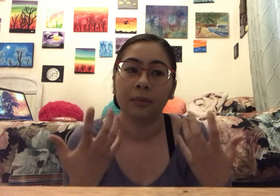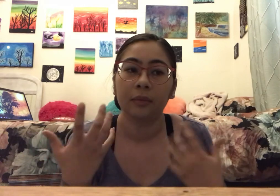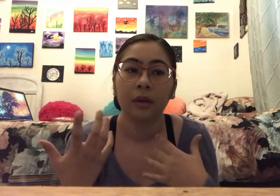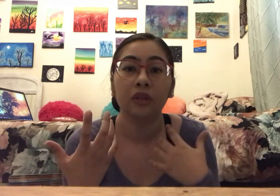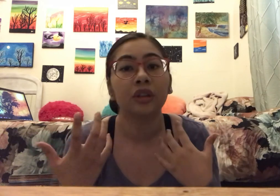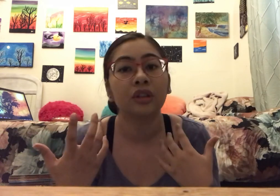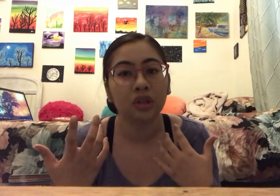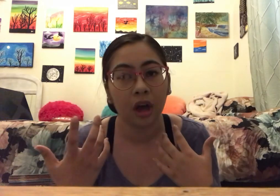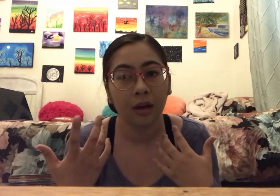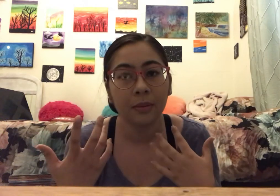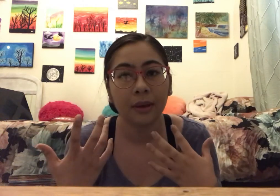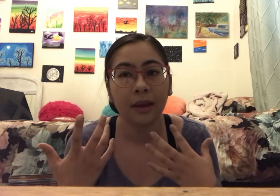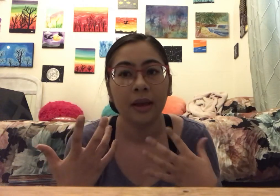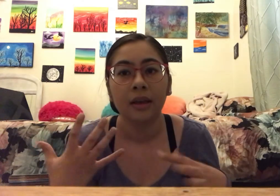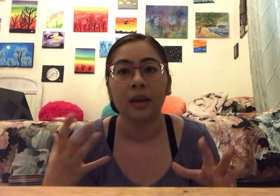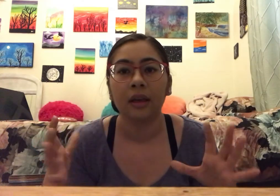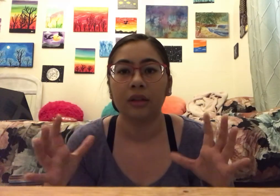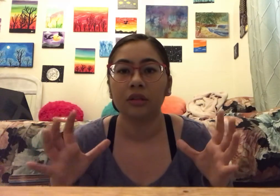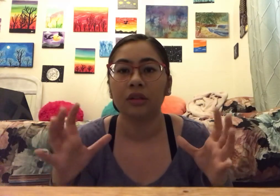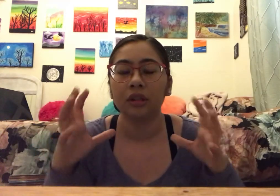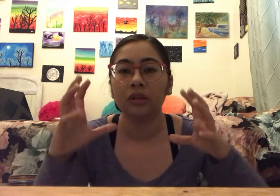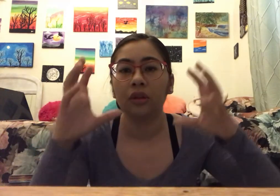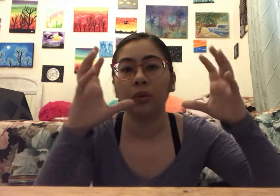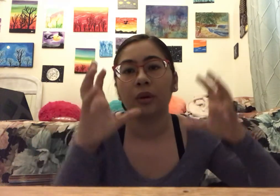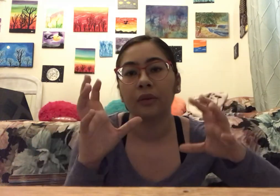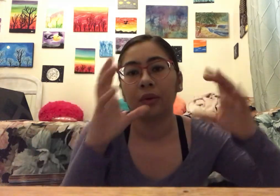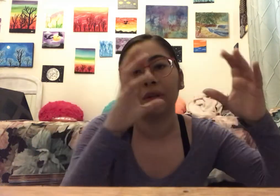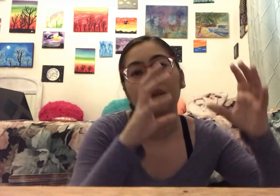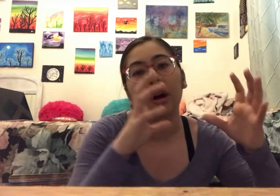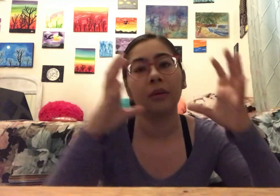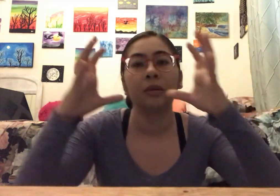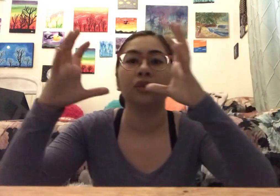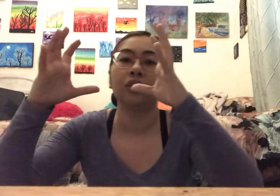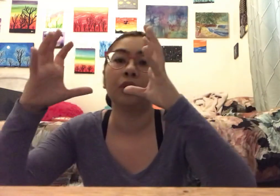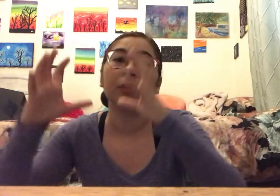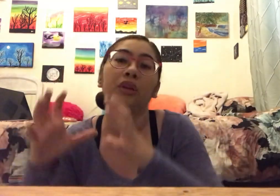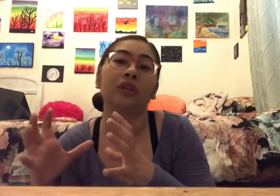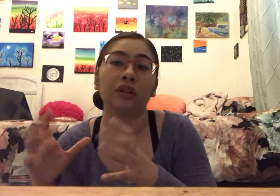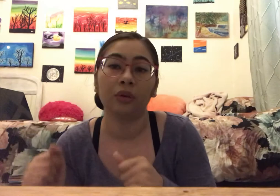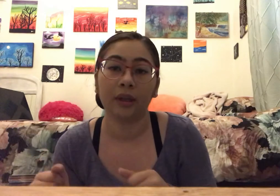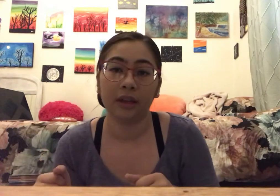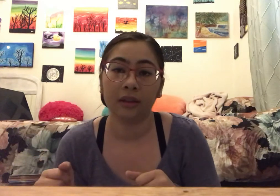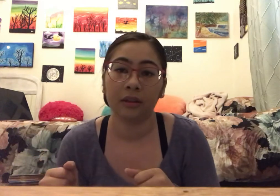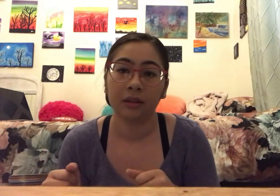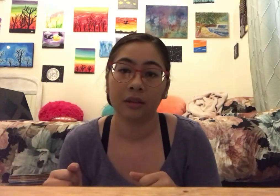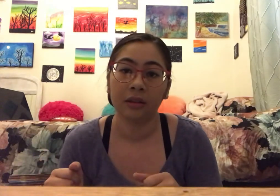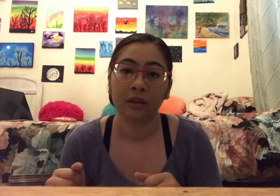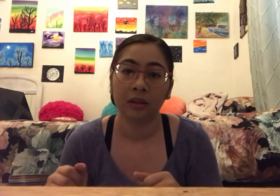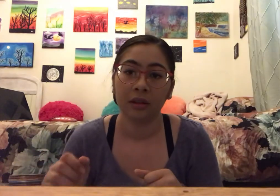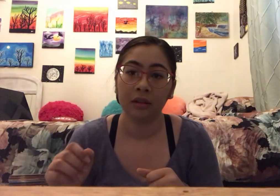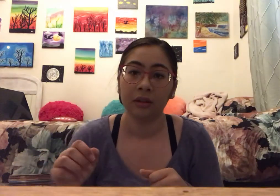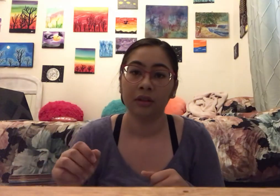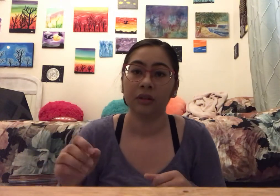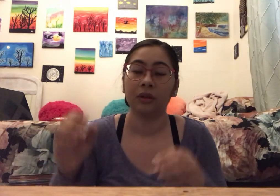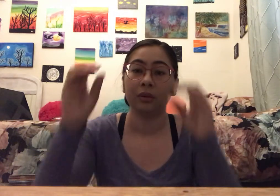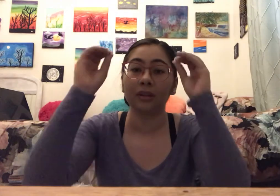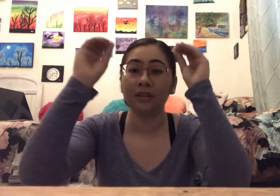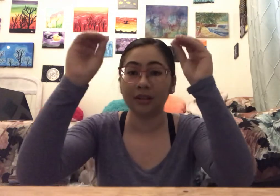a certain job, it turns the word from the job to the person doing it. So